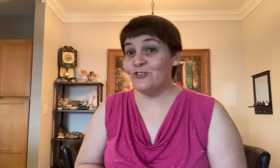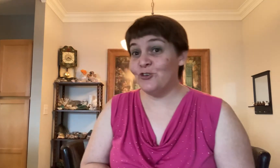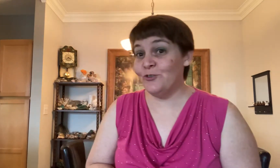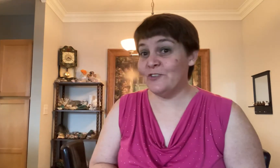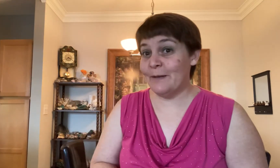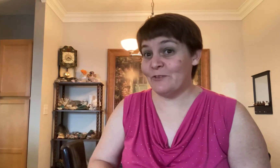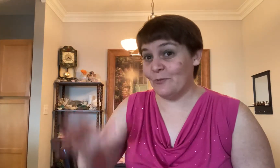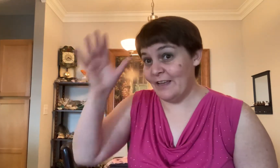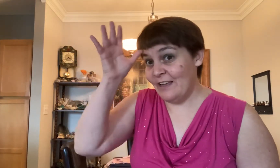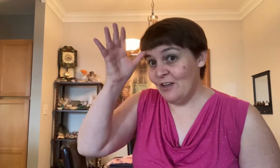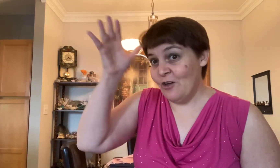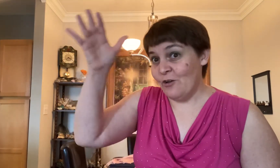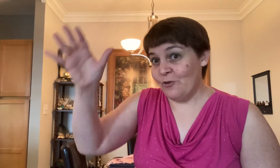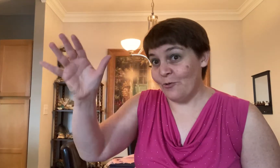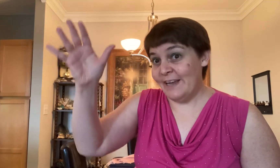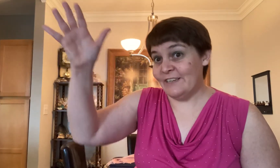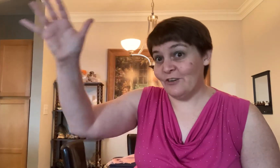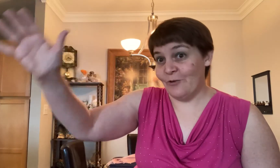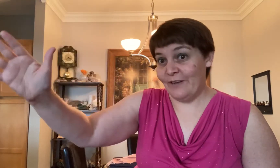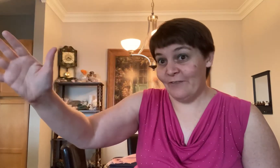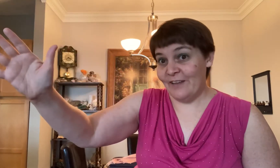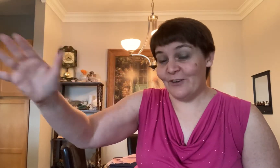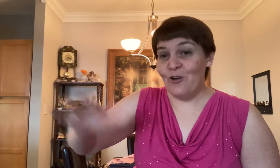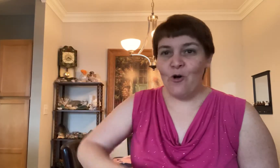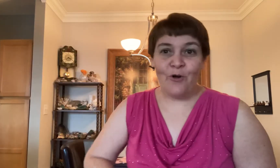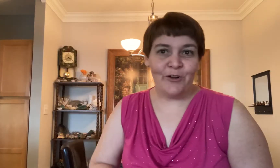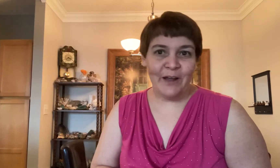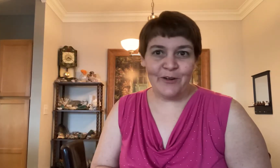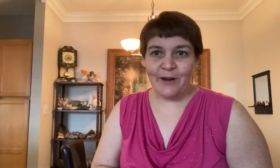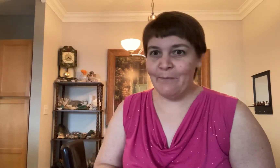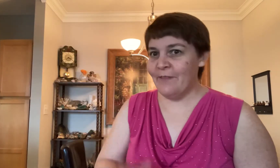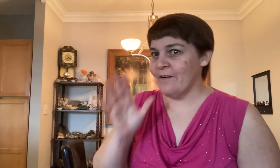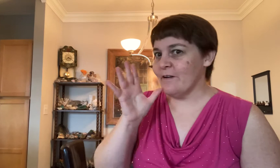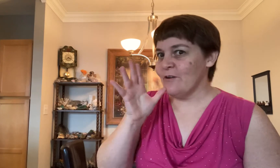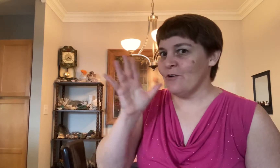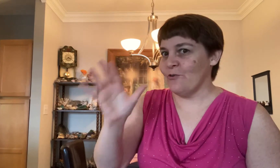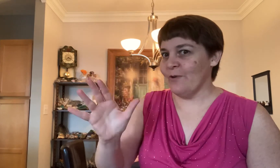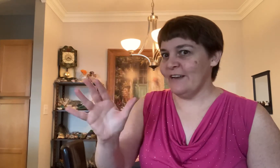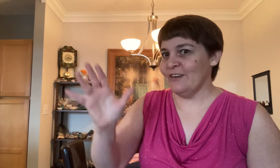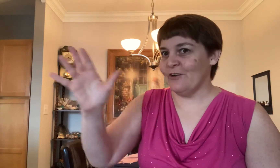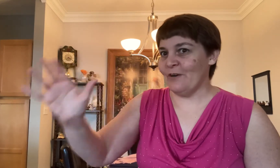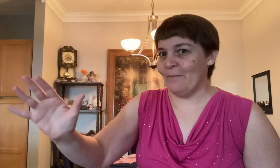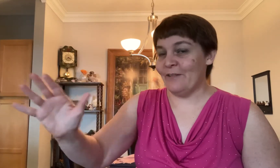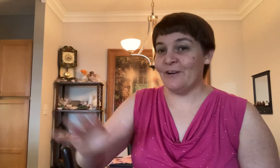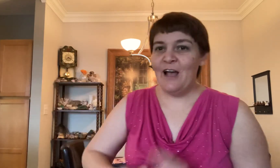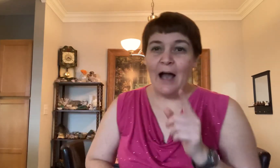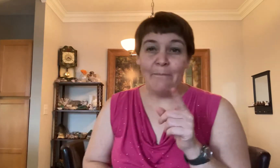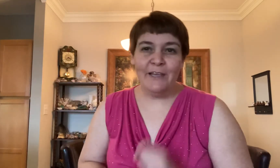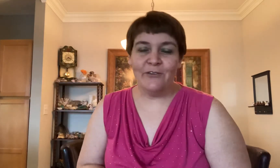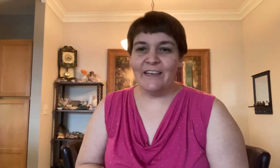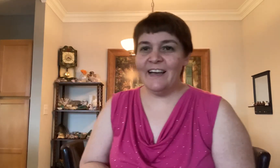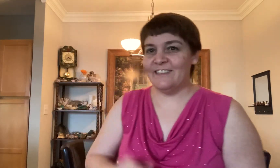2 steps away. Great-grandfather or great-grandmother. Great-grandmother. I bet you can guess.